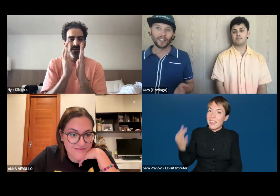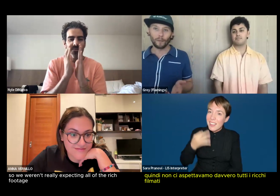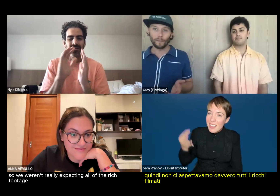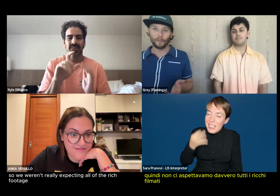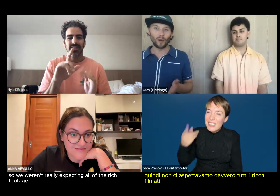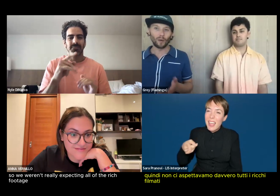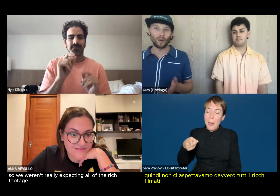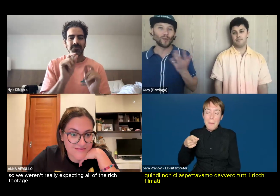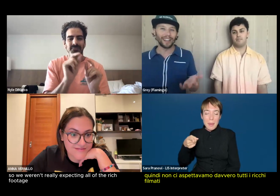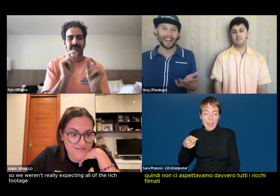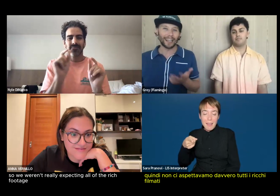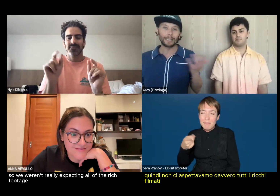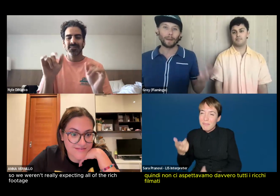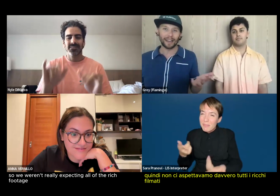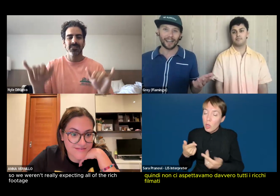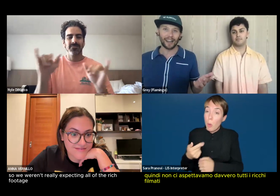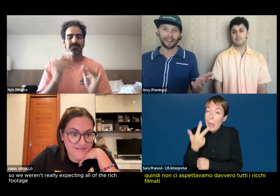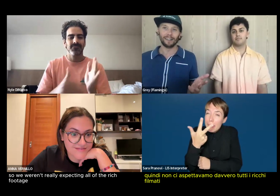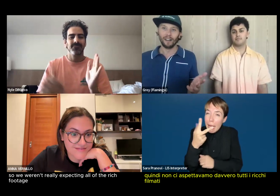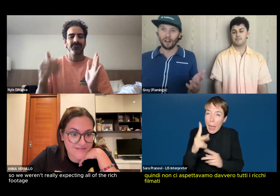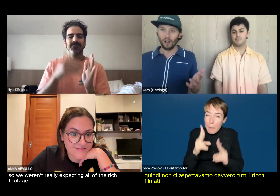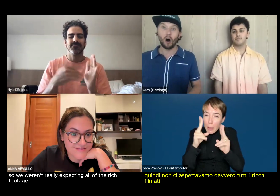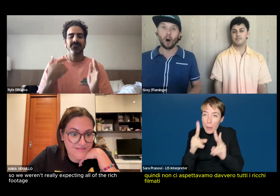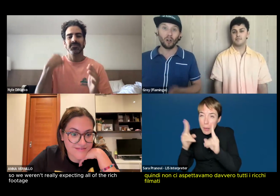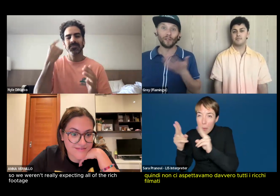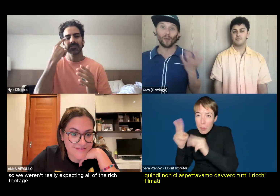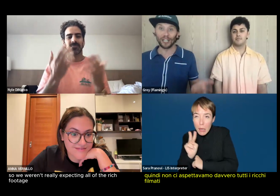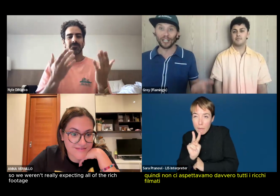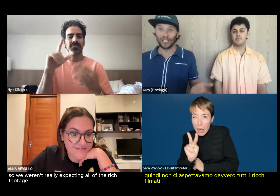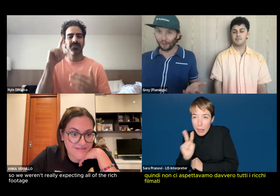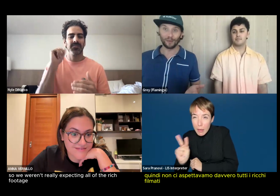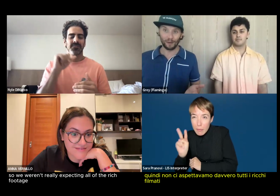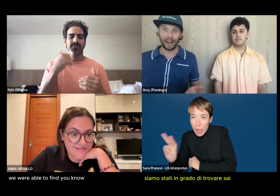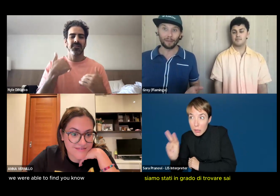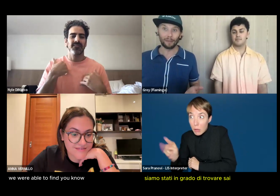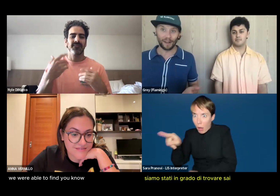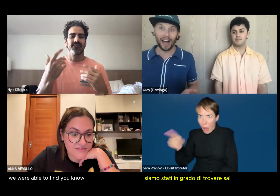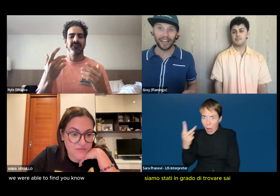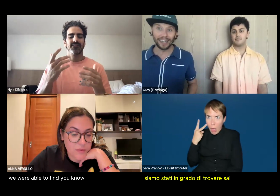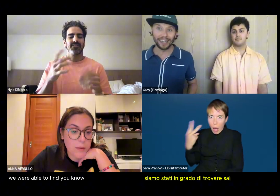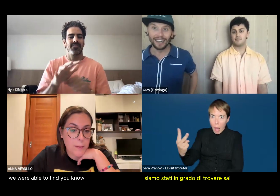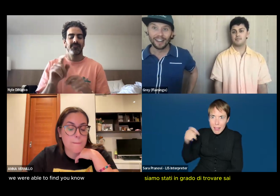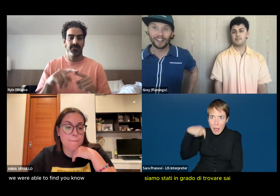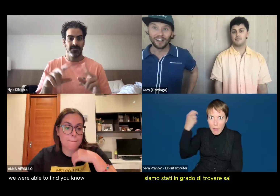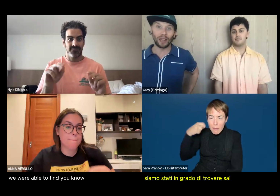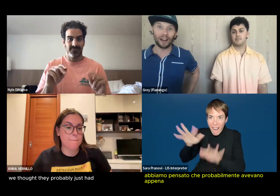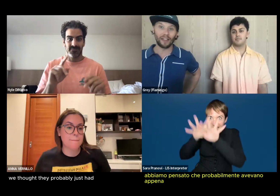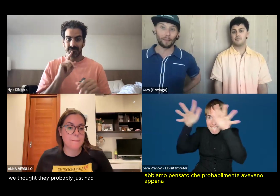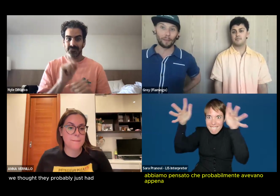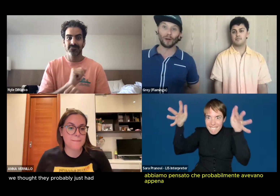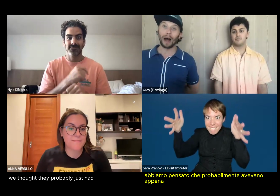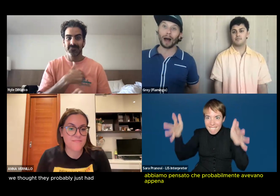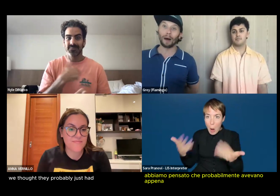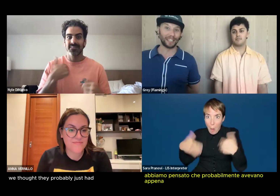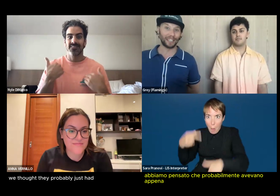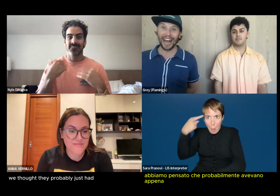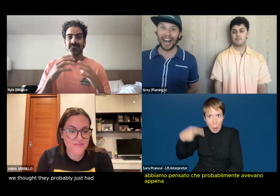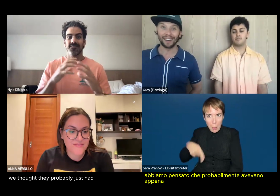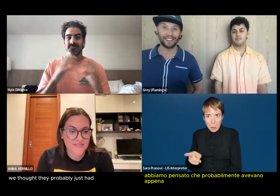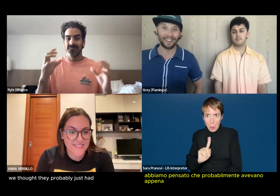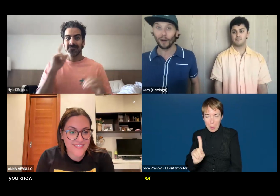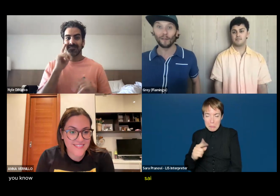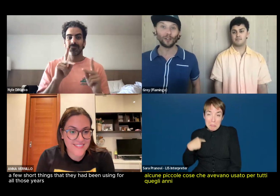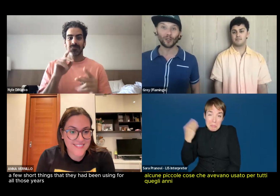3 clips. So we weren't really expecting all of the rich footage we were able to find. We thought they probably